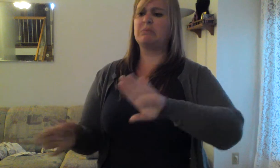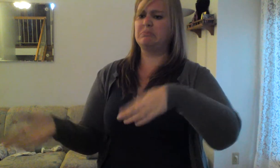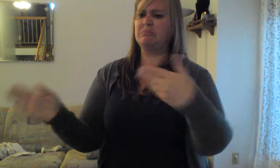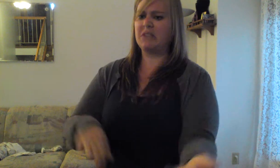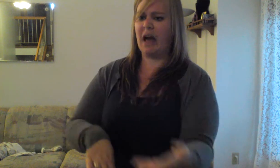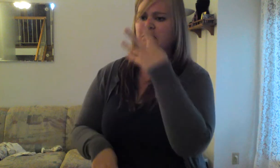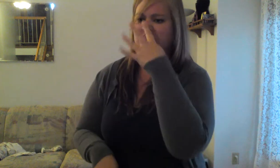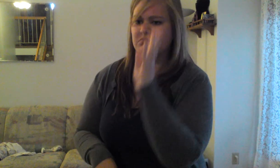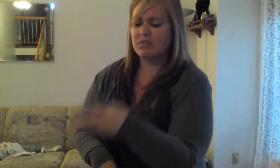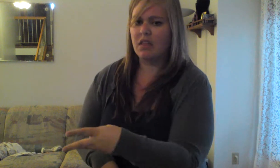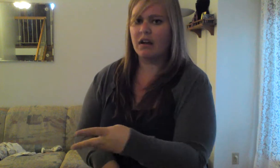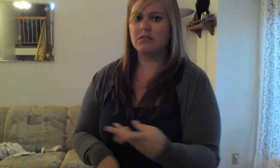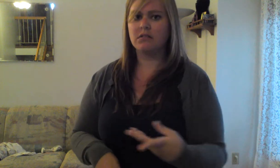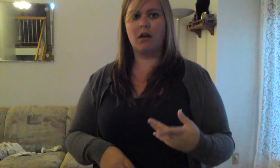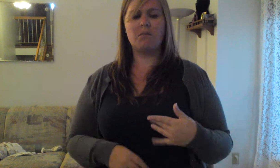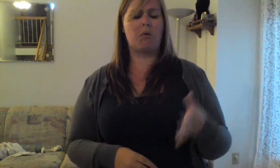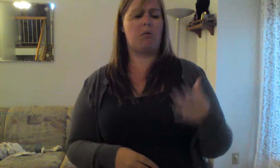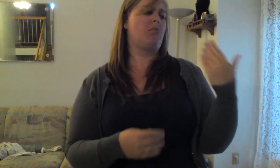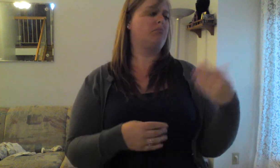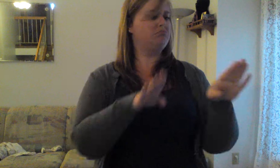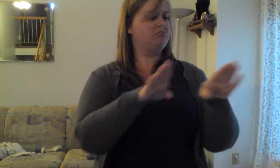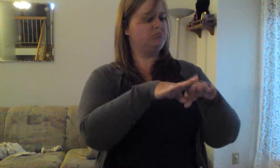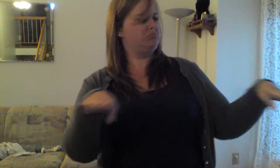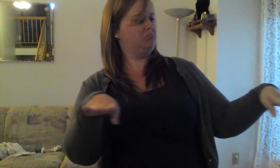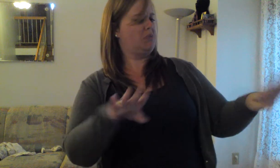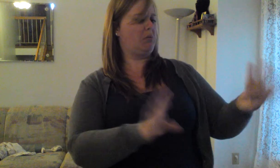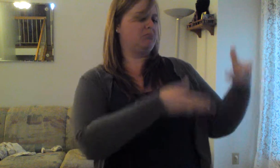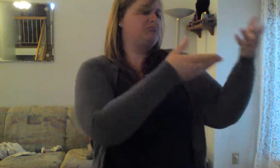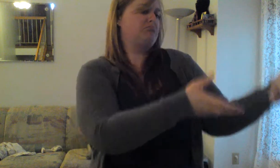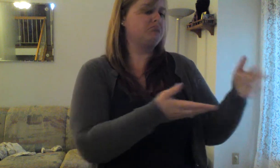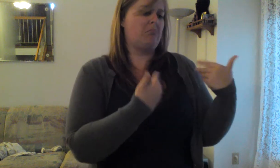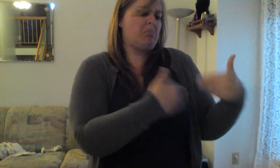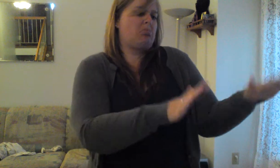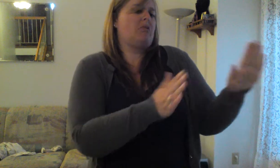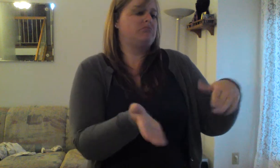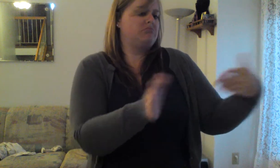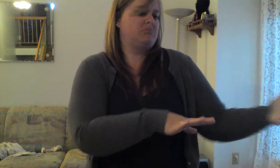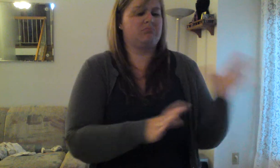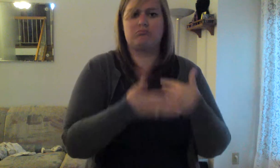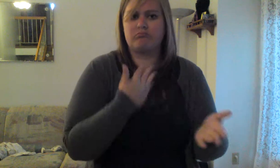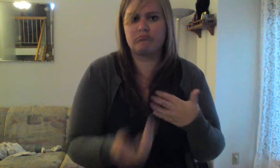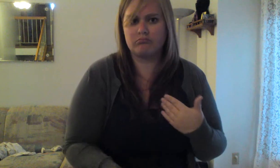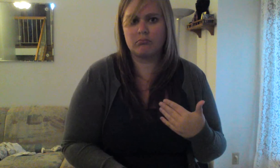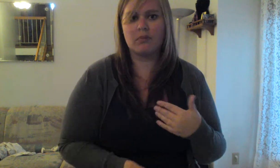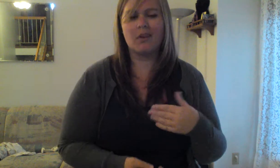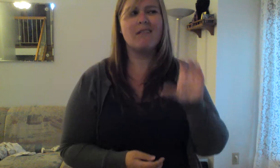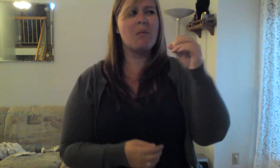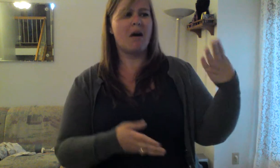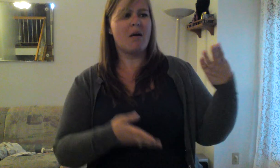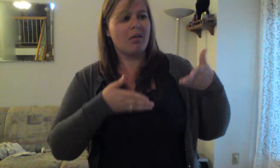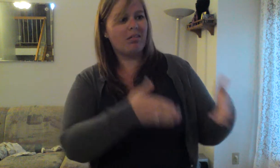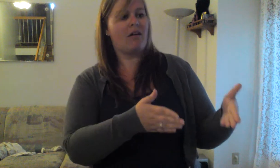take, sit it on the table and let it die. That's Barack Obama. Now, if Obama's willing to let that happen to a child, imagine what he's willing to let happen to you.